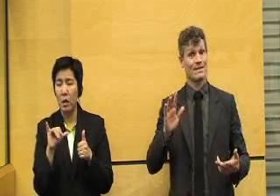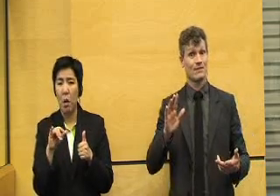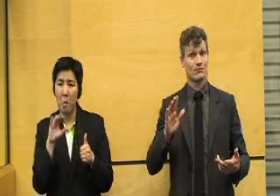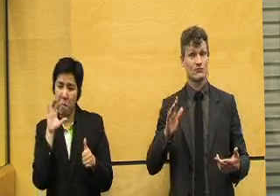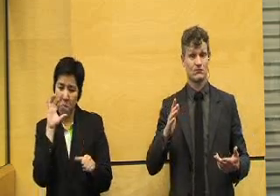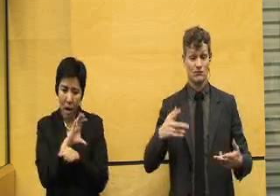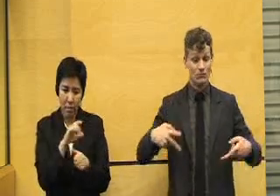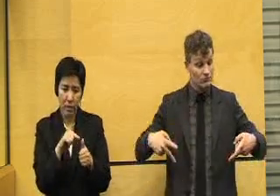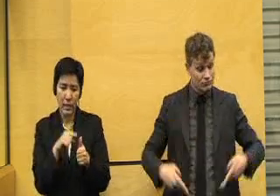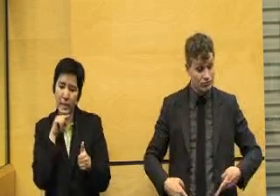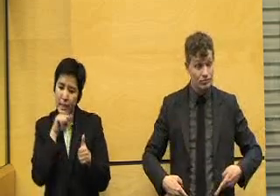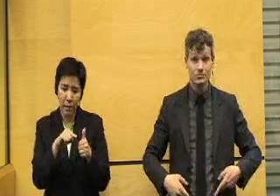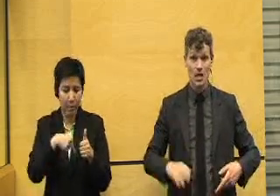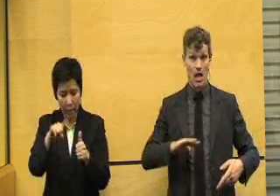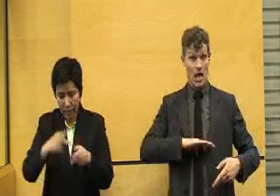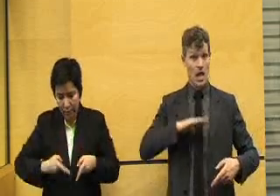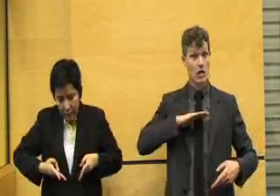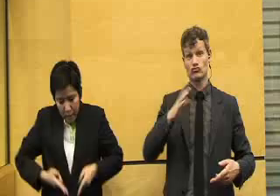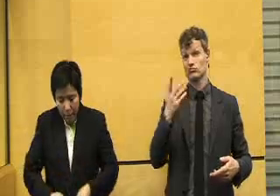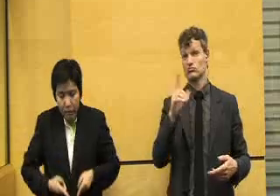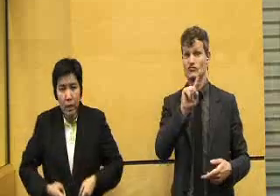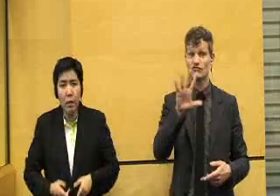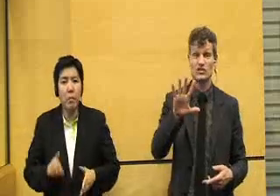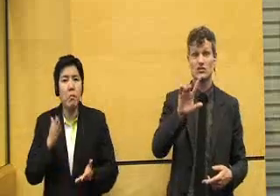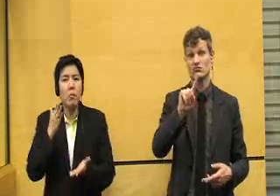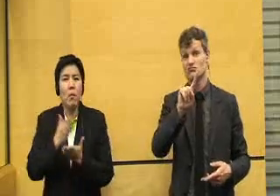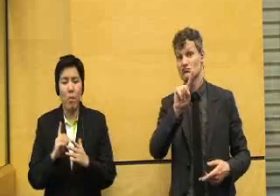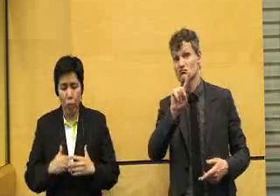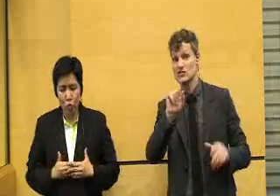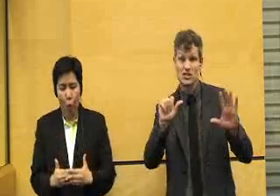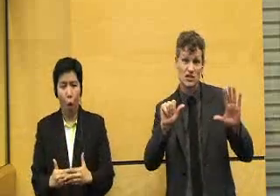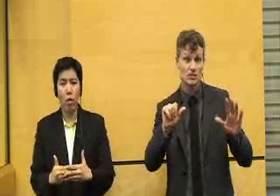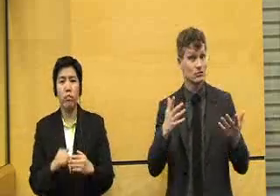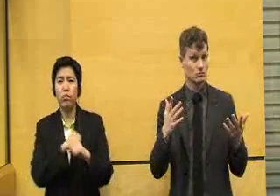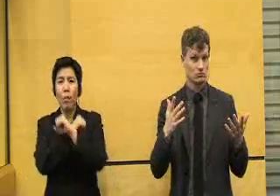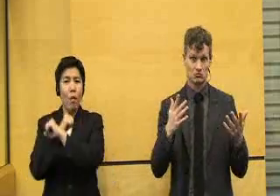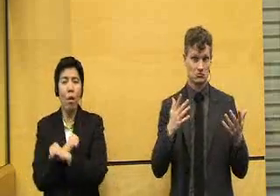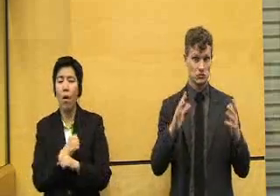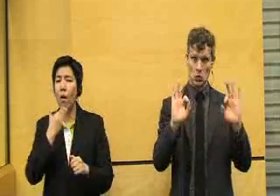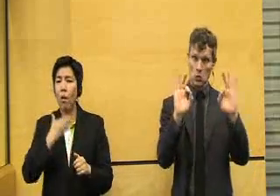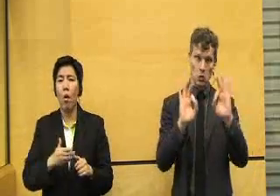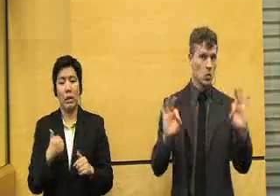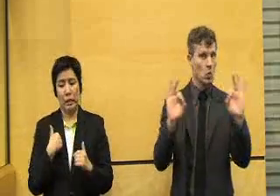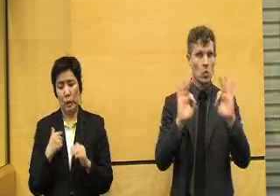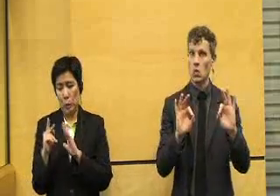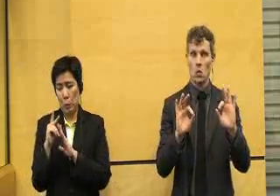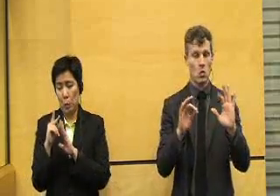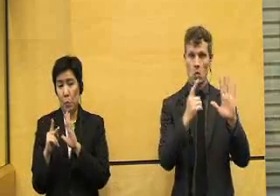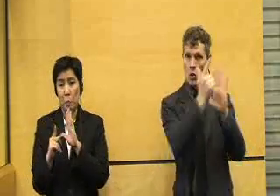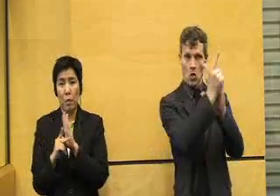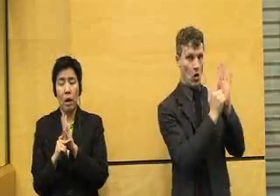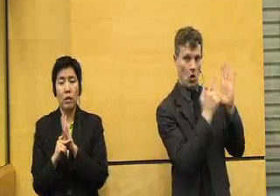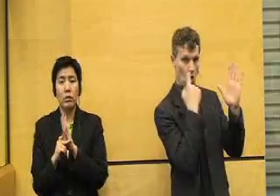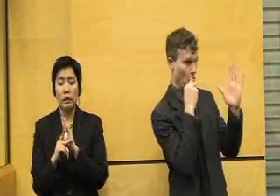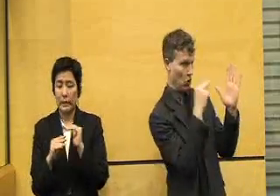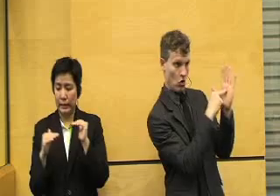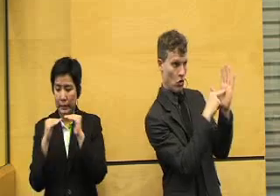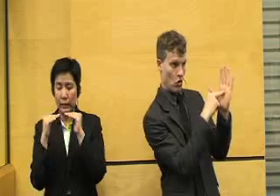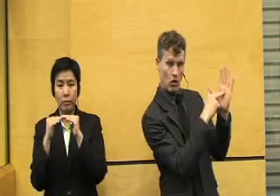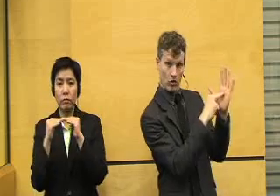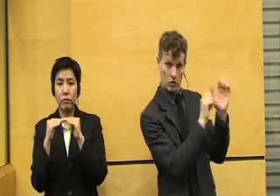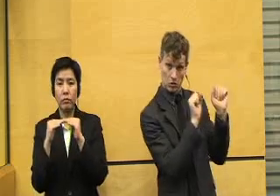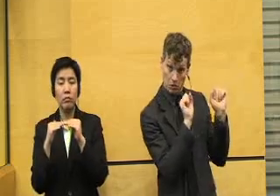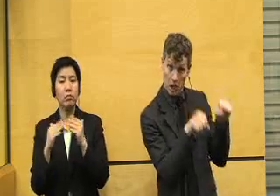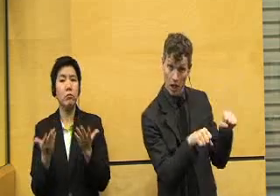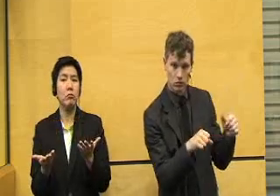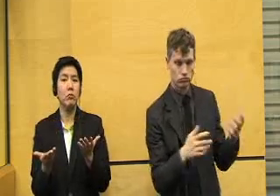in Thailand, and there is no legal basis for this. It seems Many medical professionals advised parents of girls